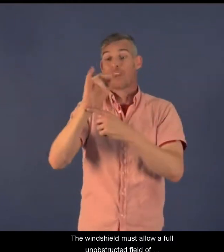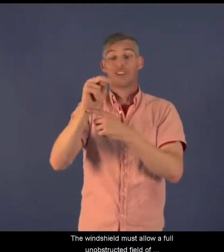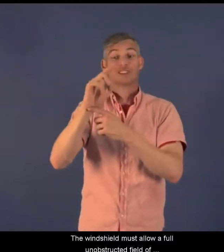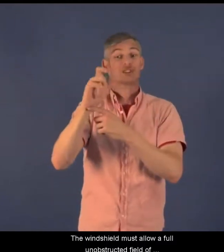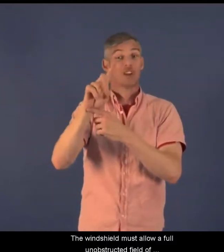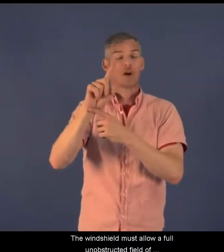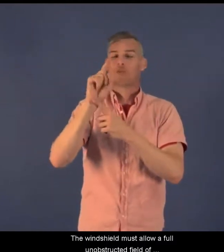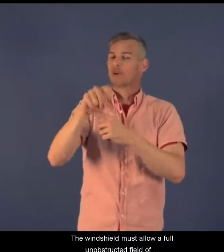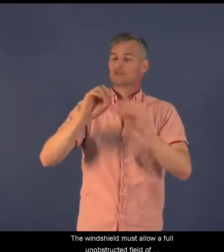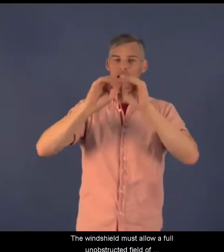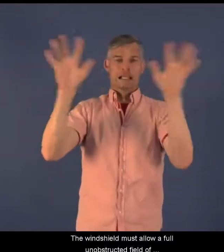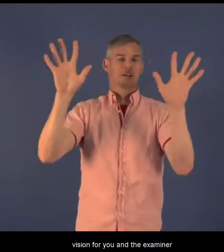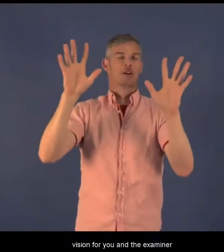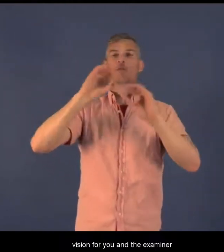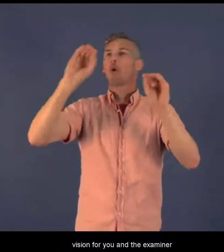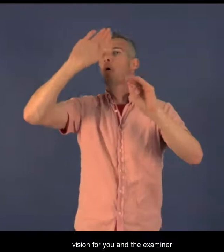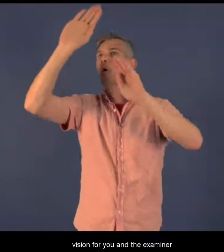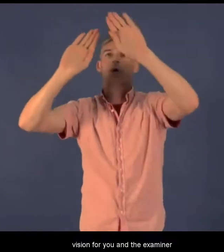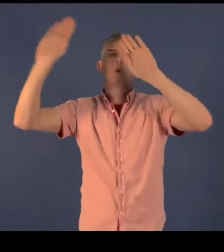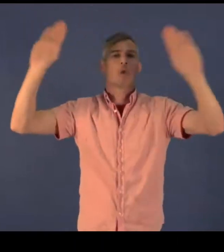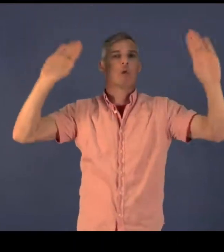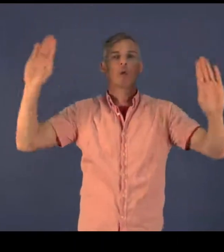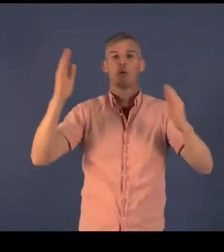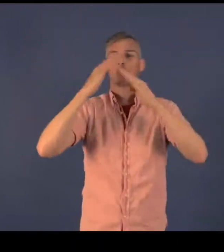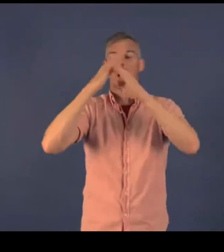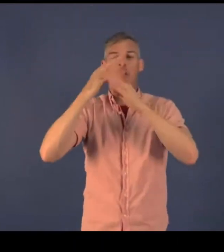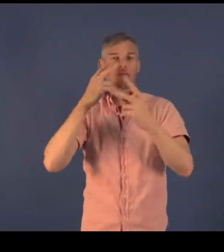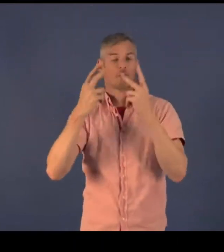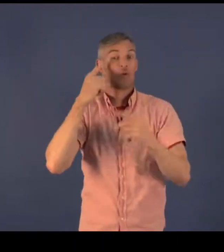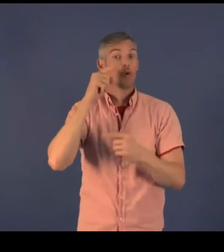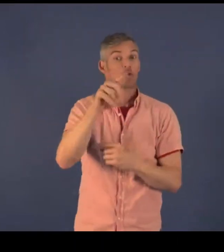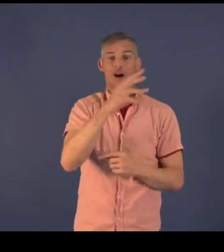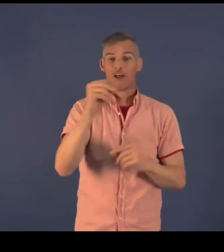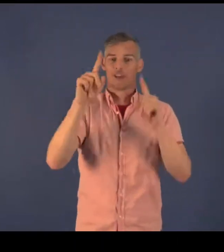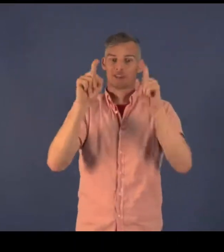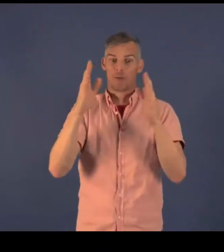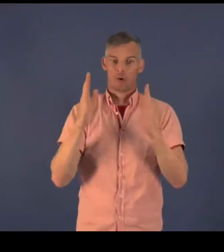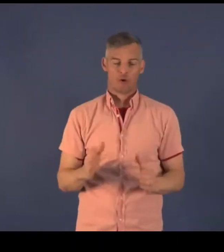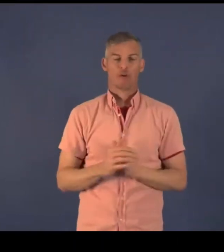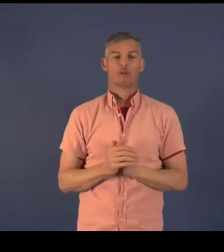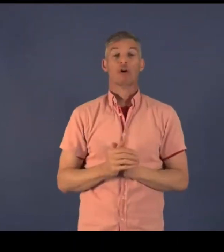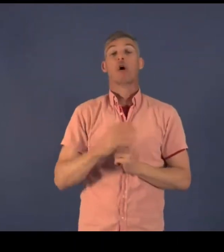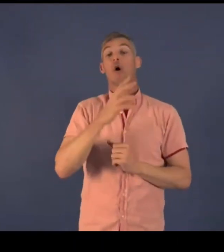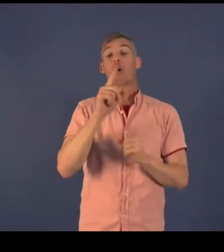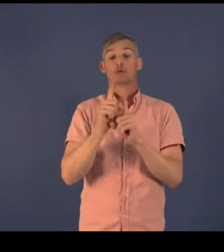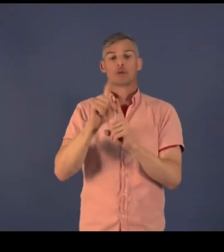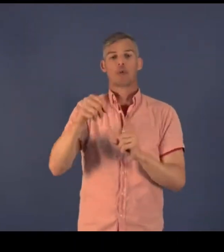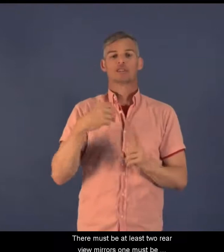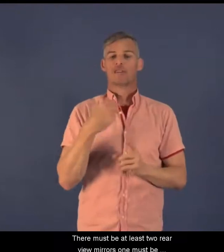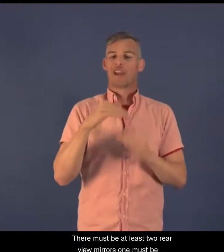windshield must allow full unobstructed vision for you and the examiner. There must be at